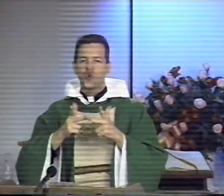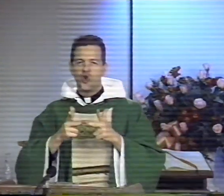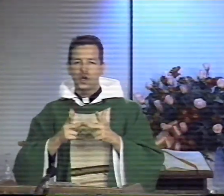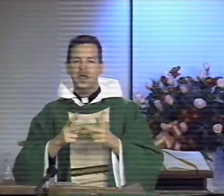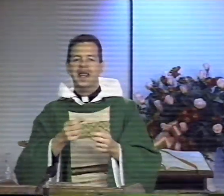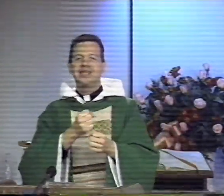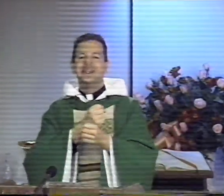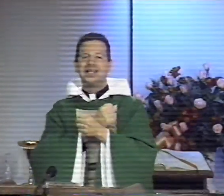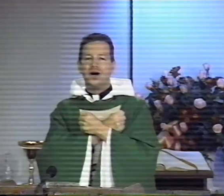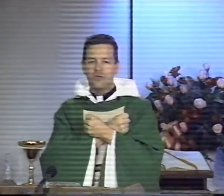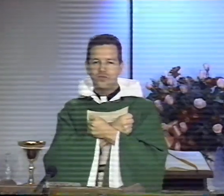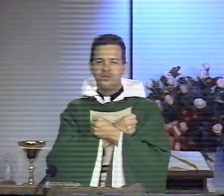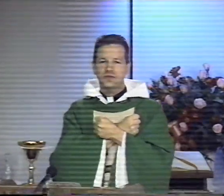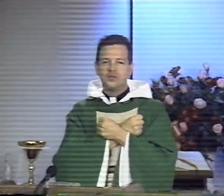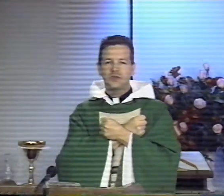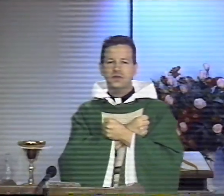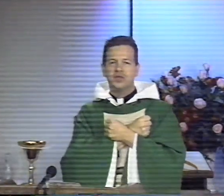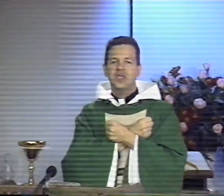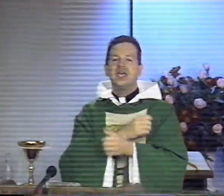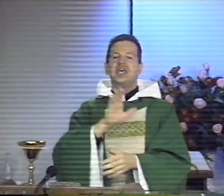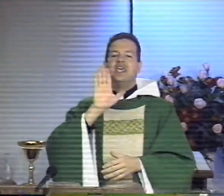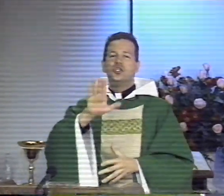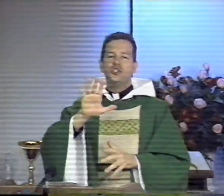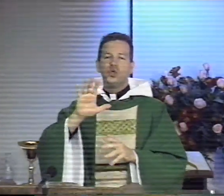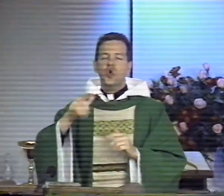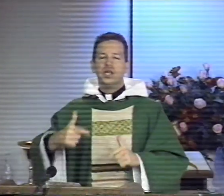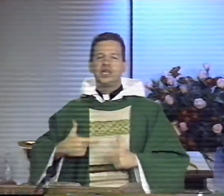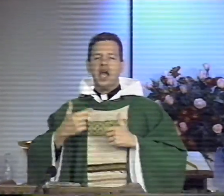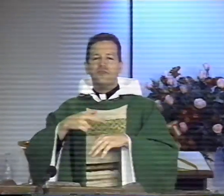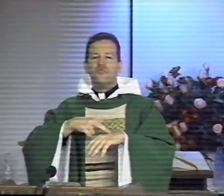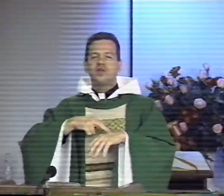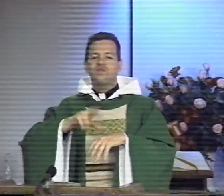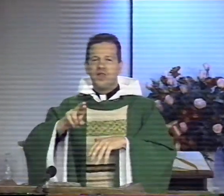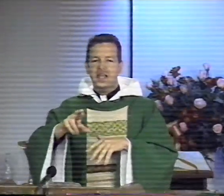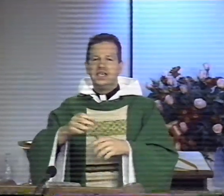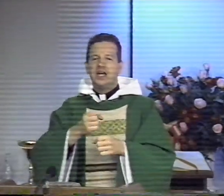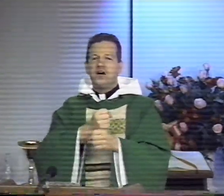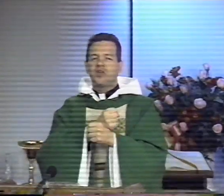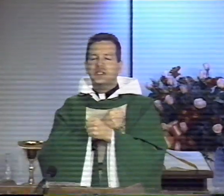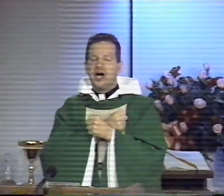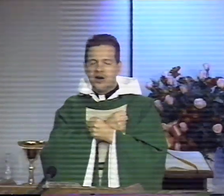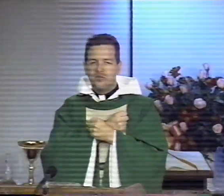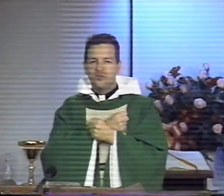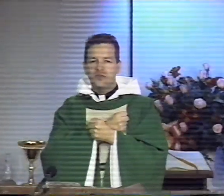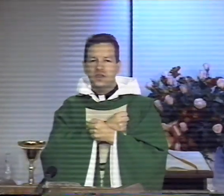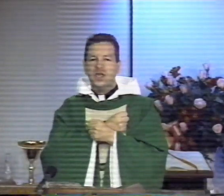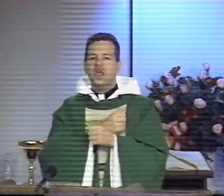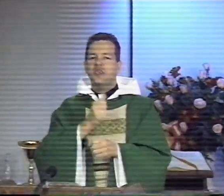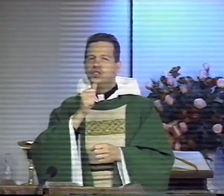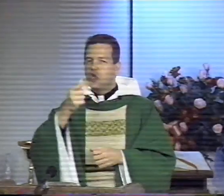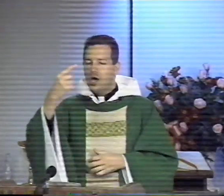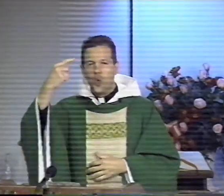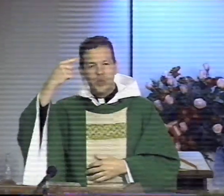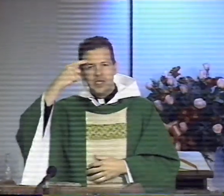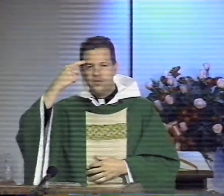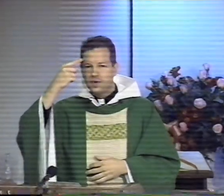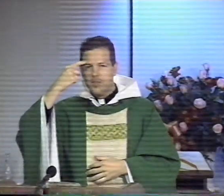Third, love. Is your life reflected of a love that is not only of the